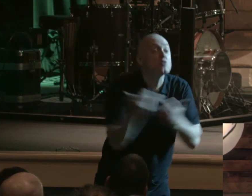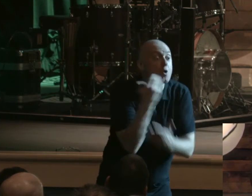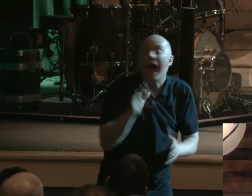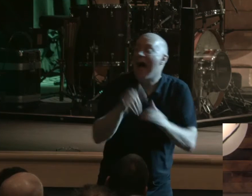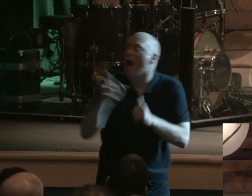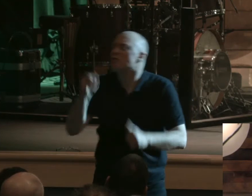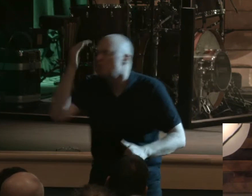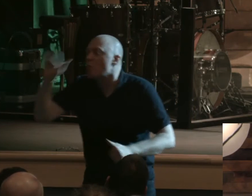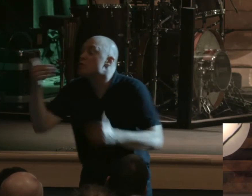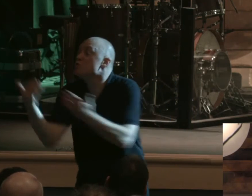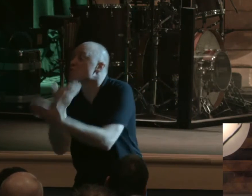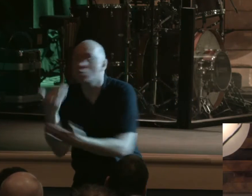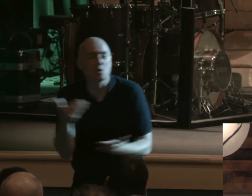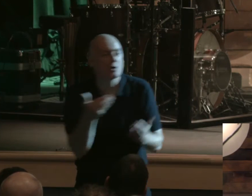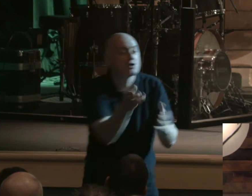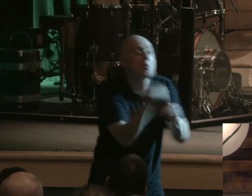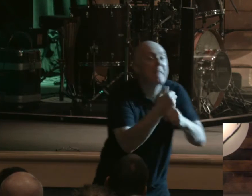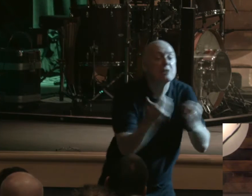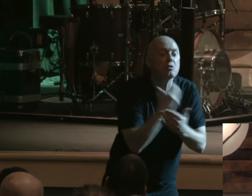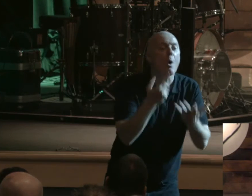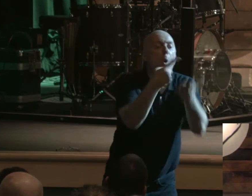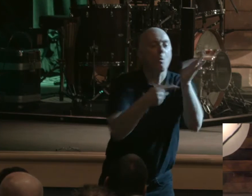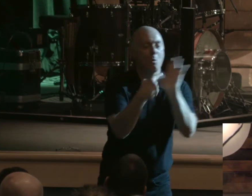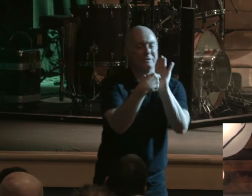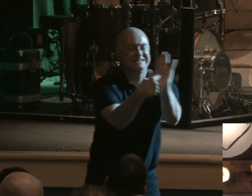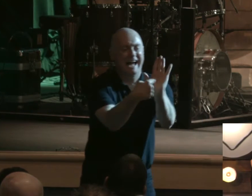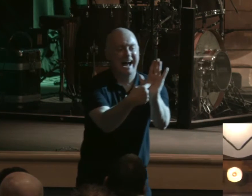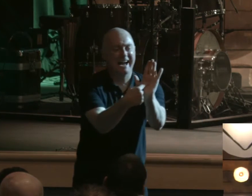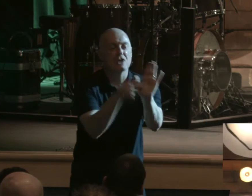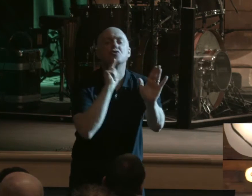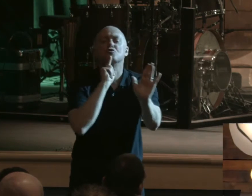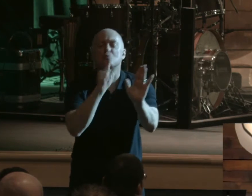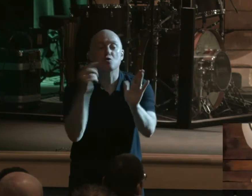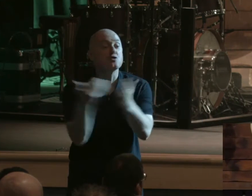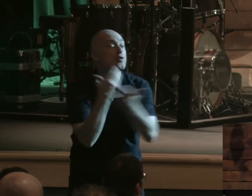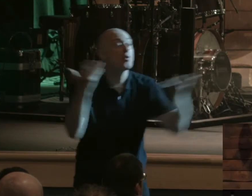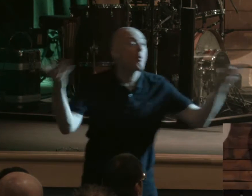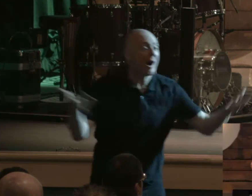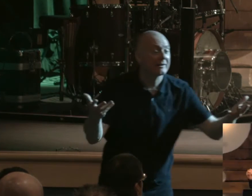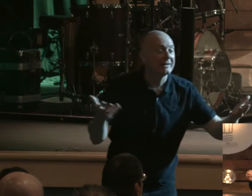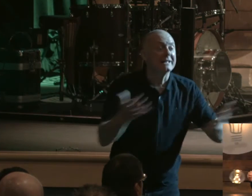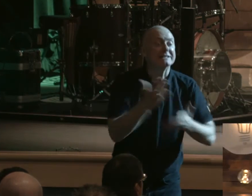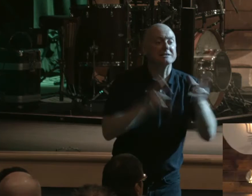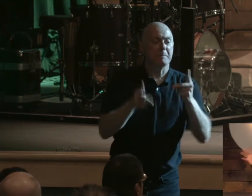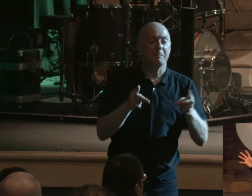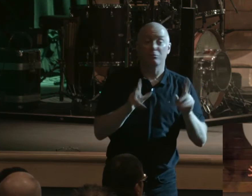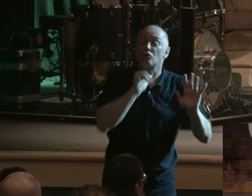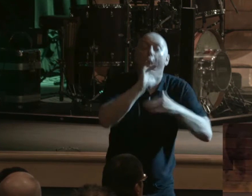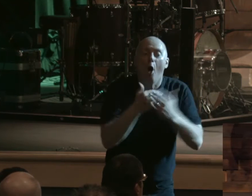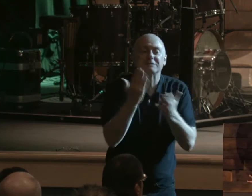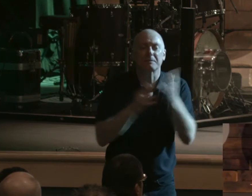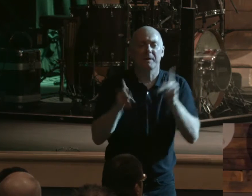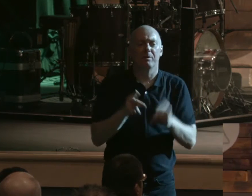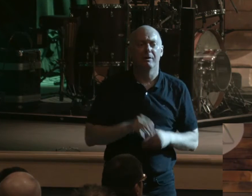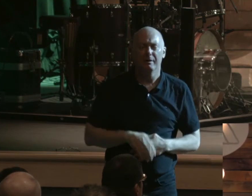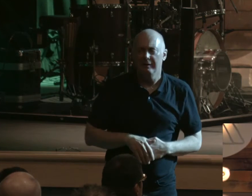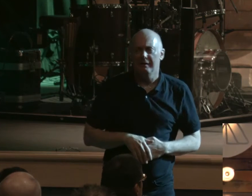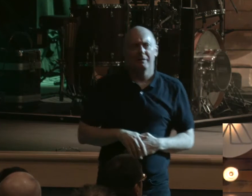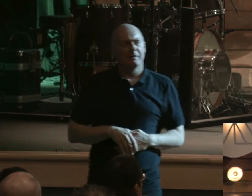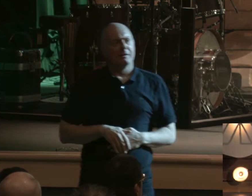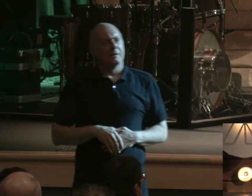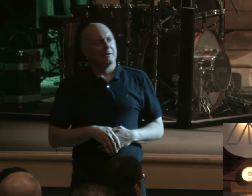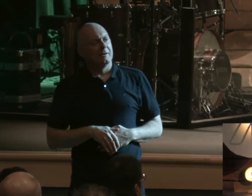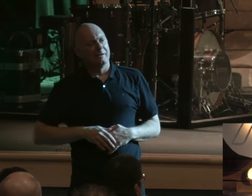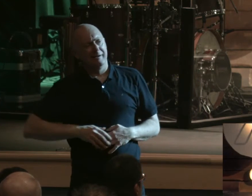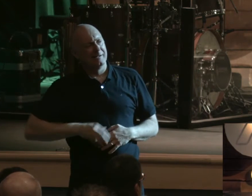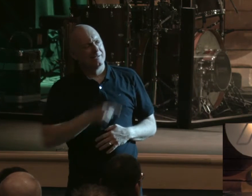good. One of the signs that God is at work in your life and you are truly made new is that some people, not all, some people will look at